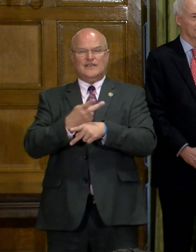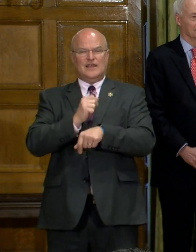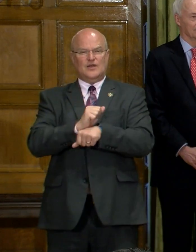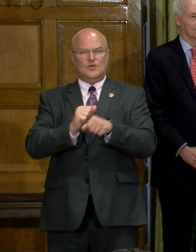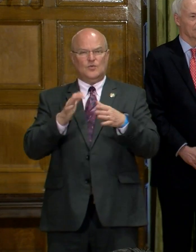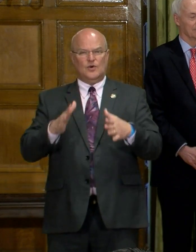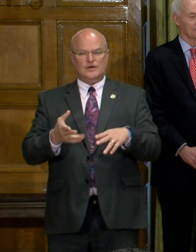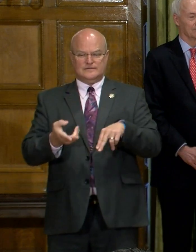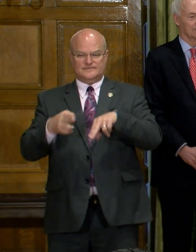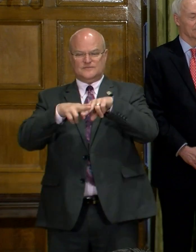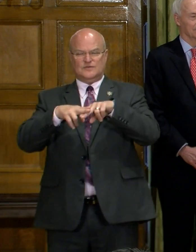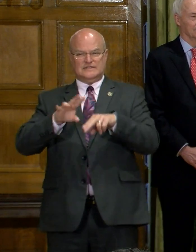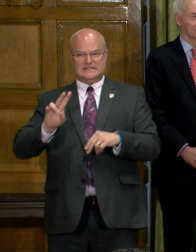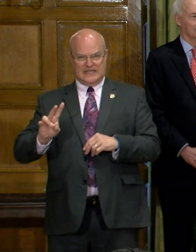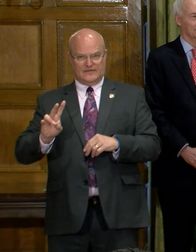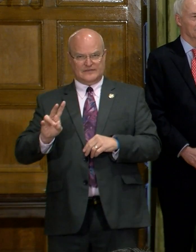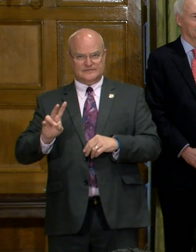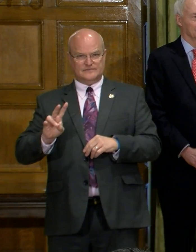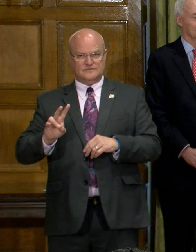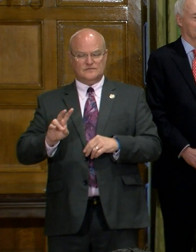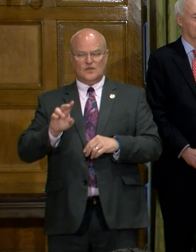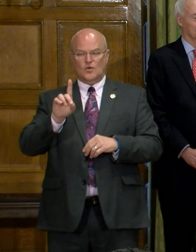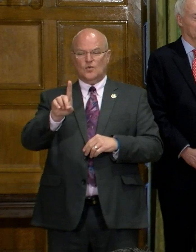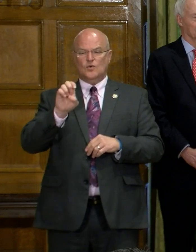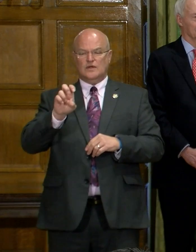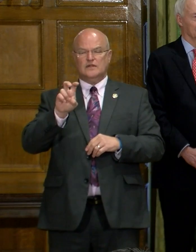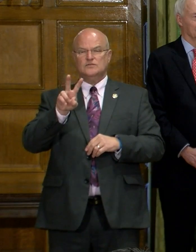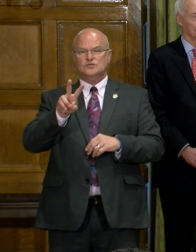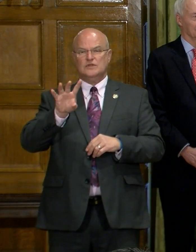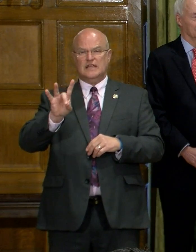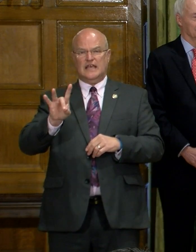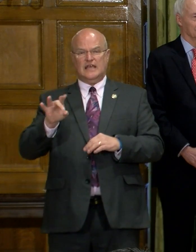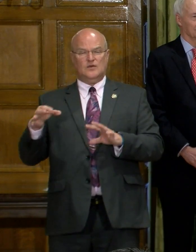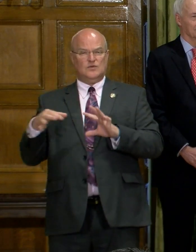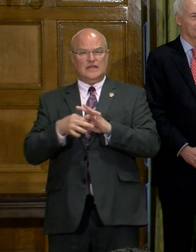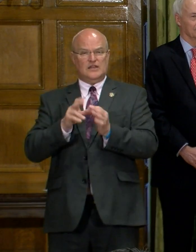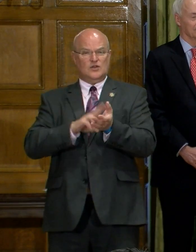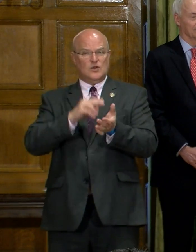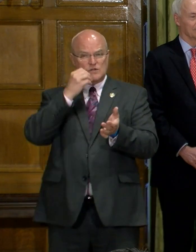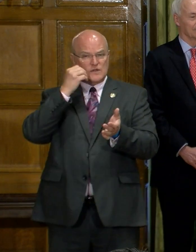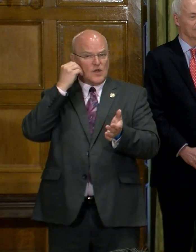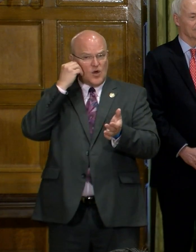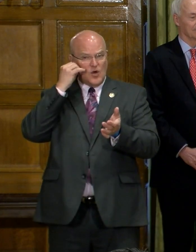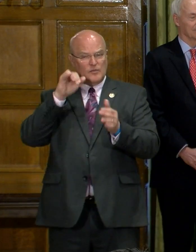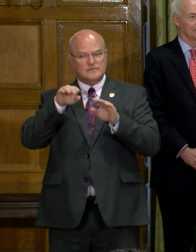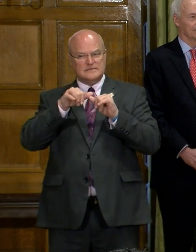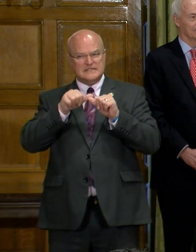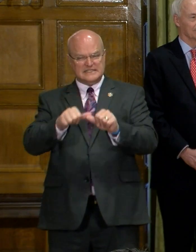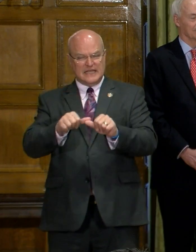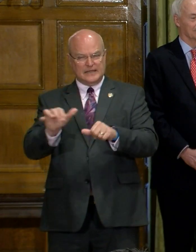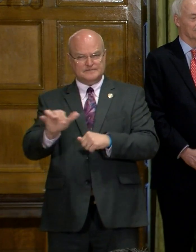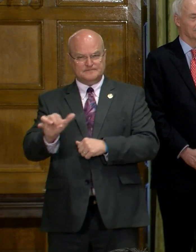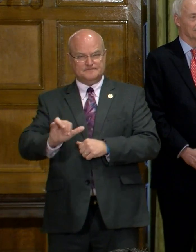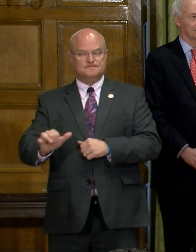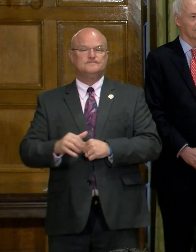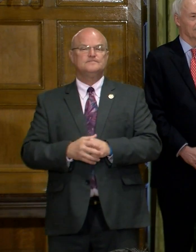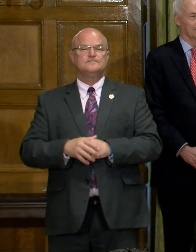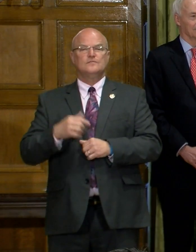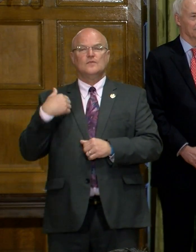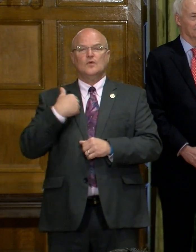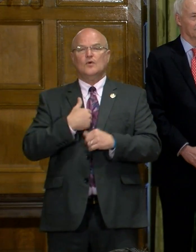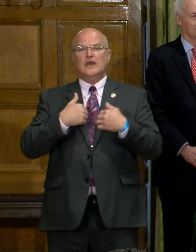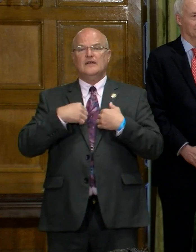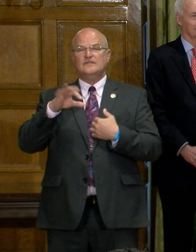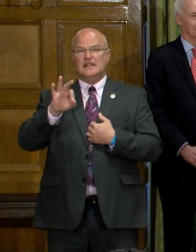up 7. We have 128 related to nursing homes, and that remains the same. We